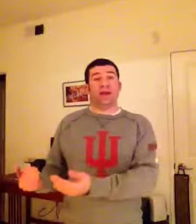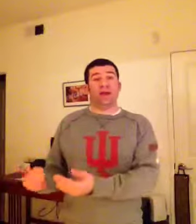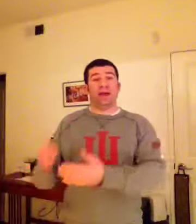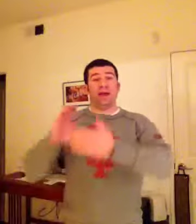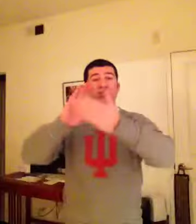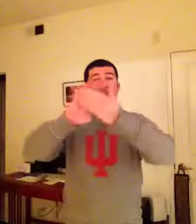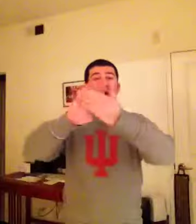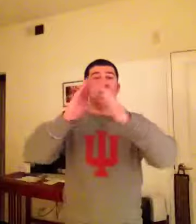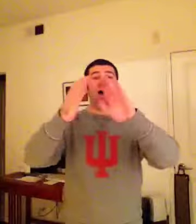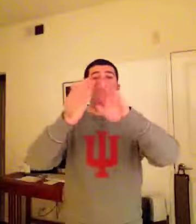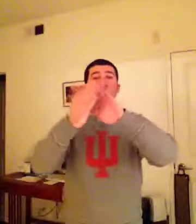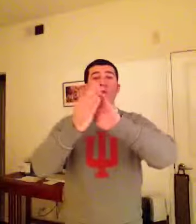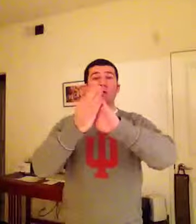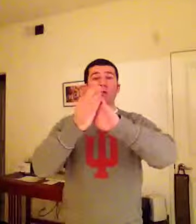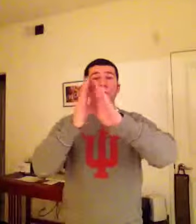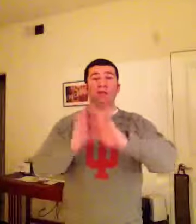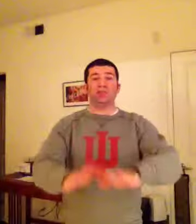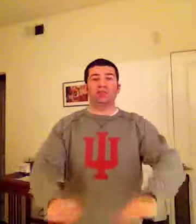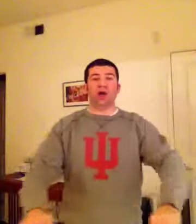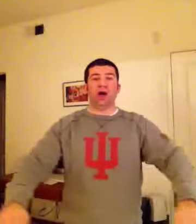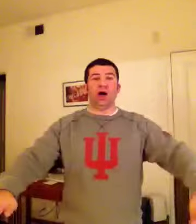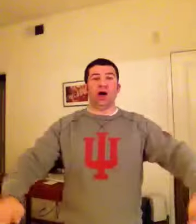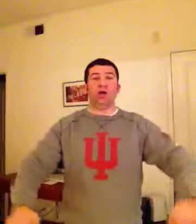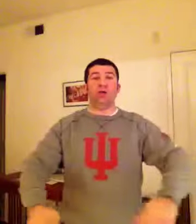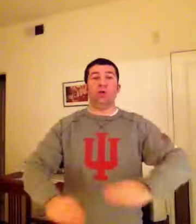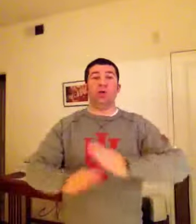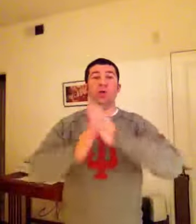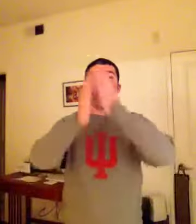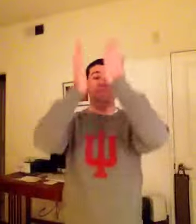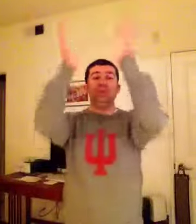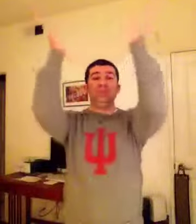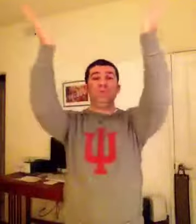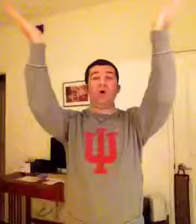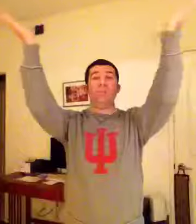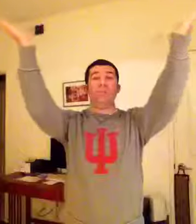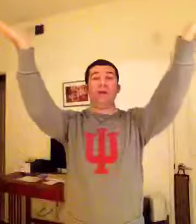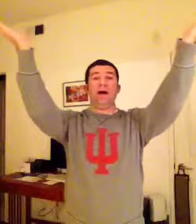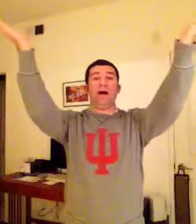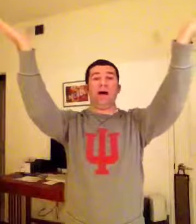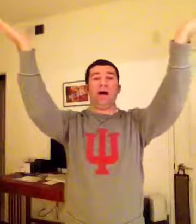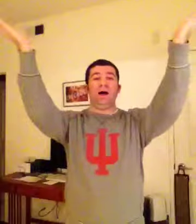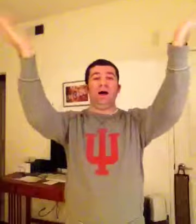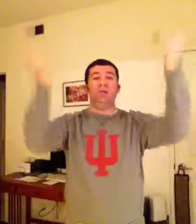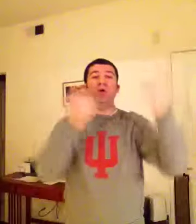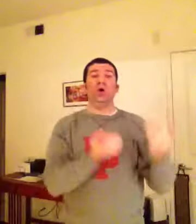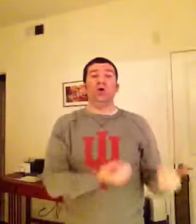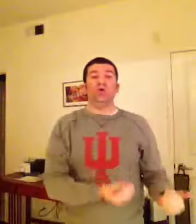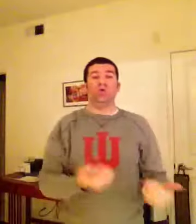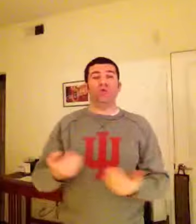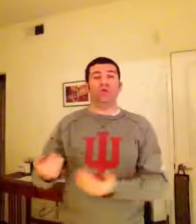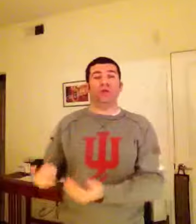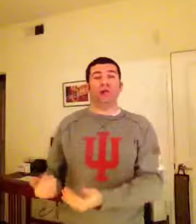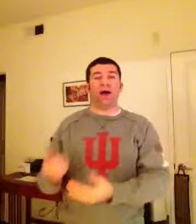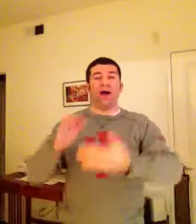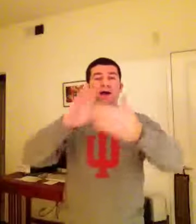Osei Shalom, Shalom Bimromav, Hu